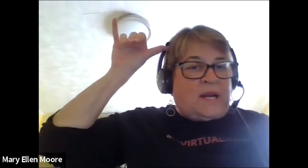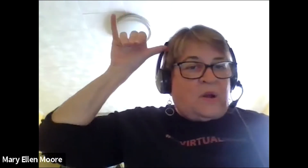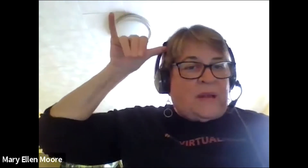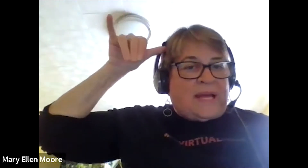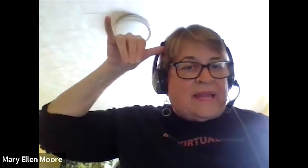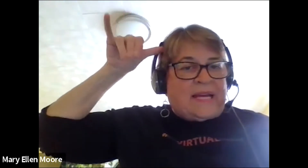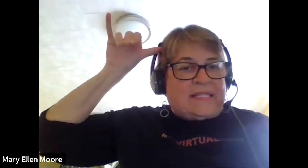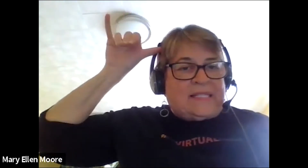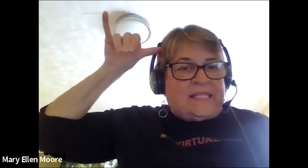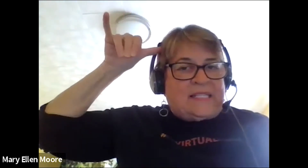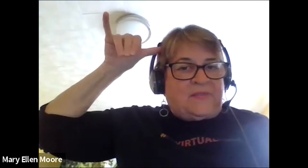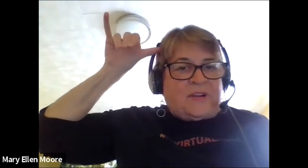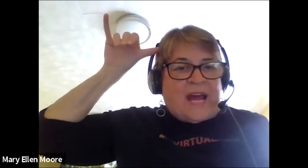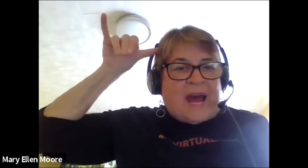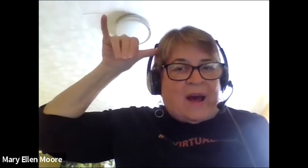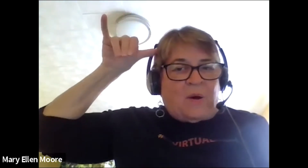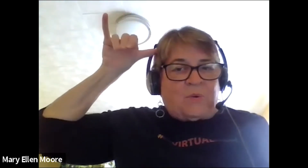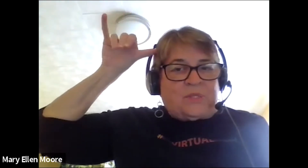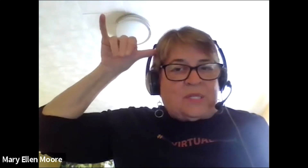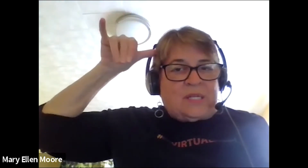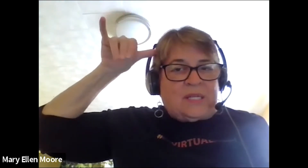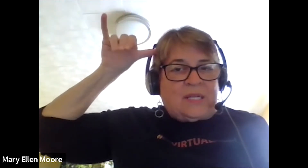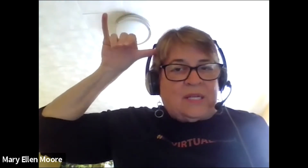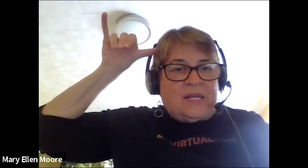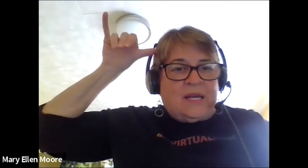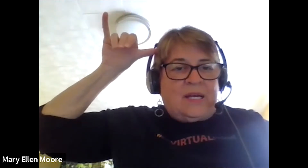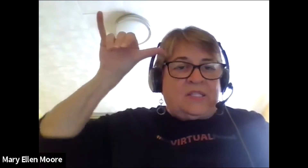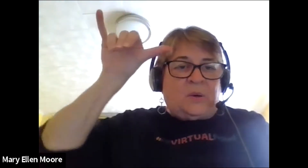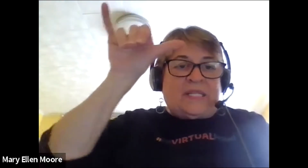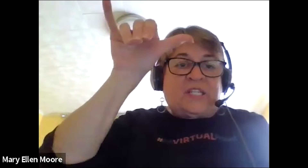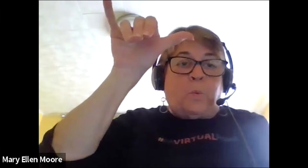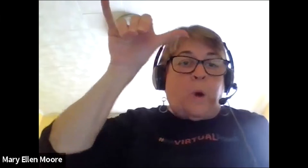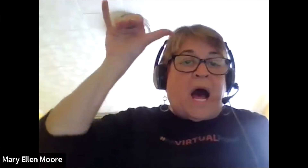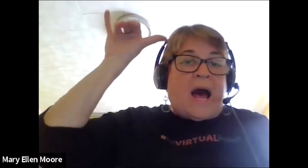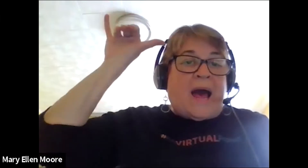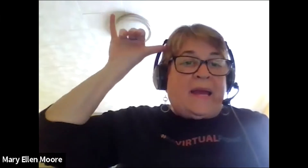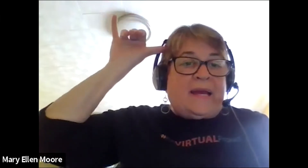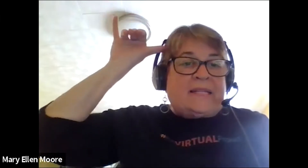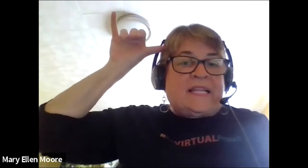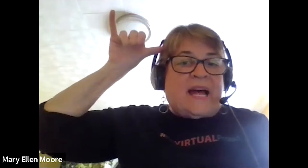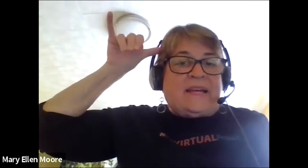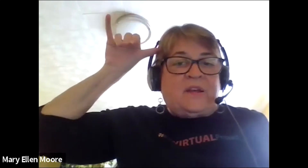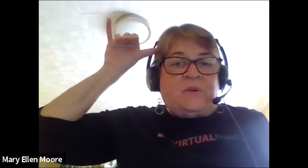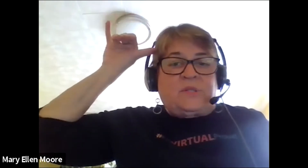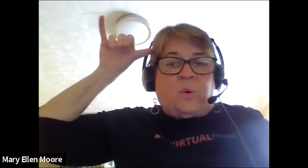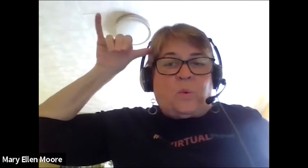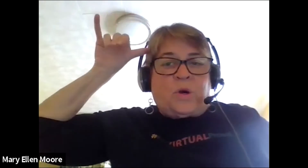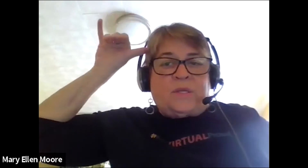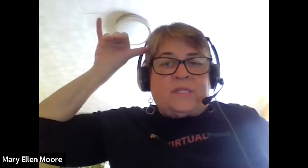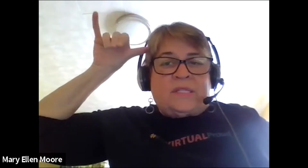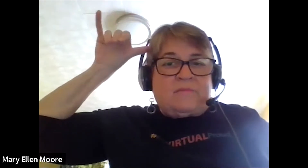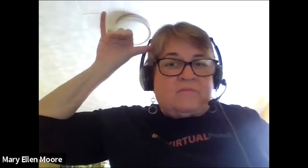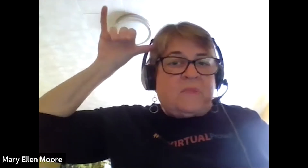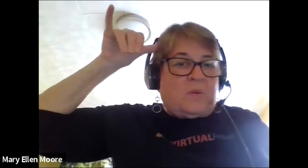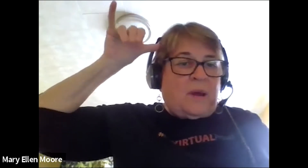go like this. This is for cows. So it's a Y. It's like those horns.